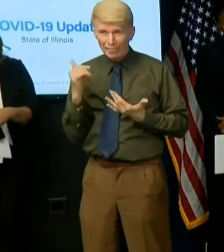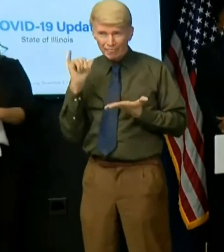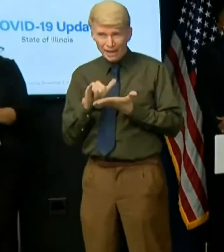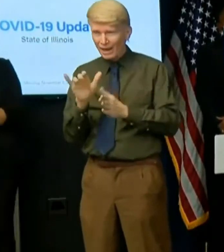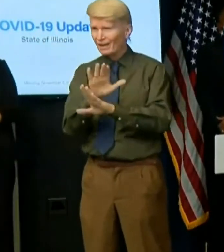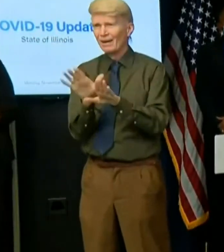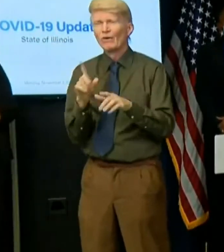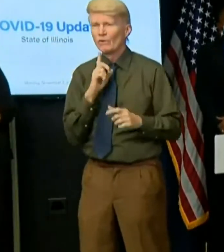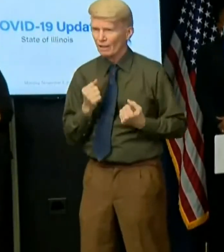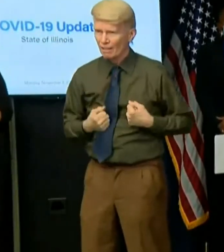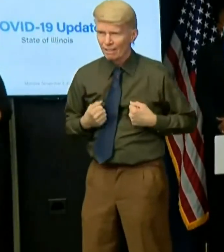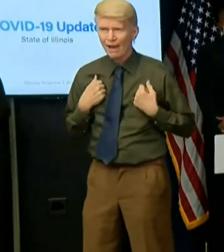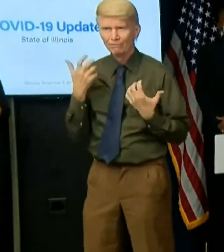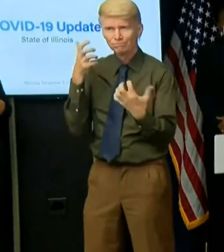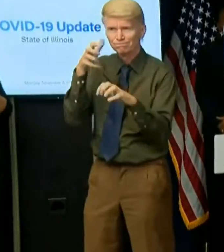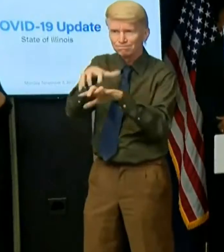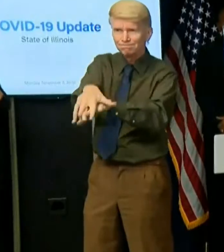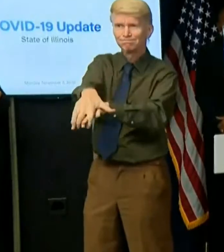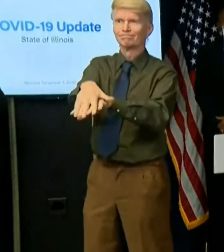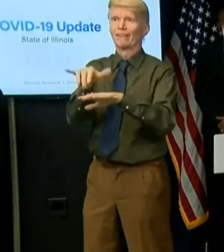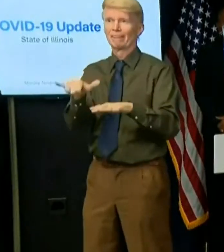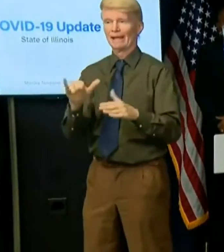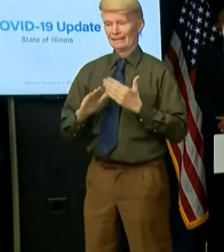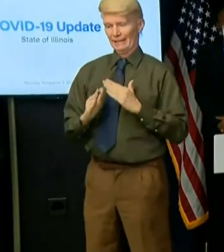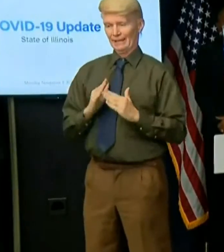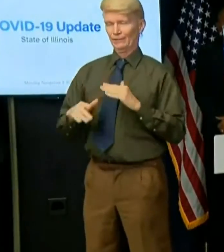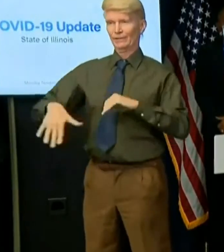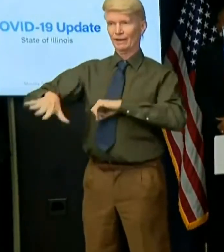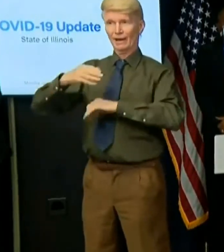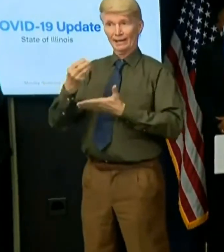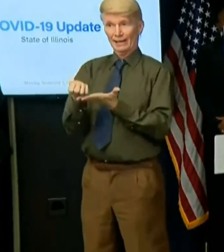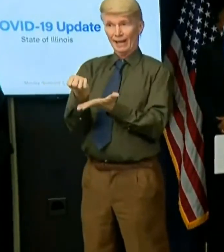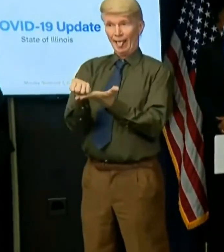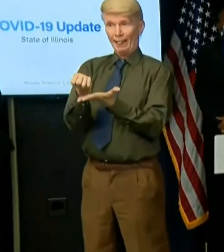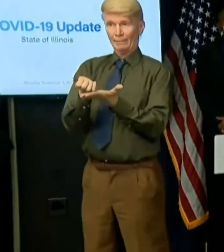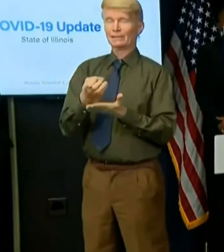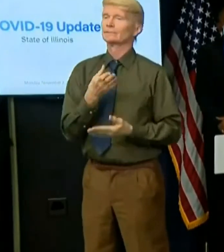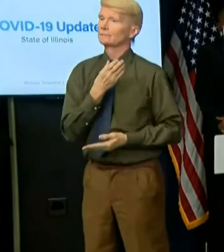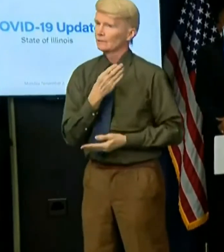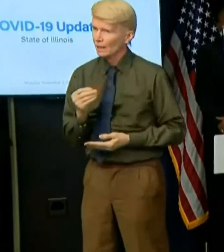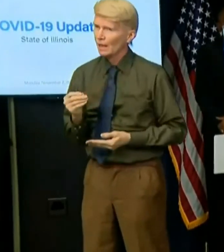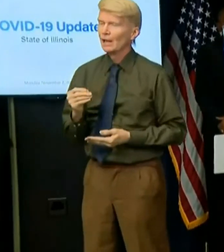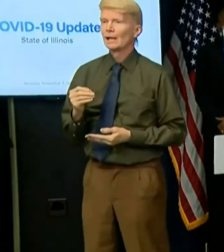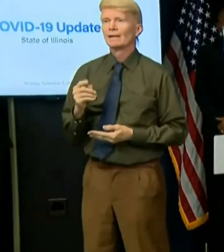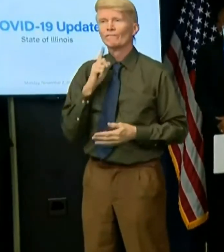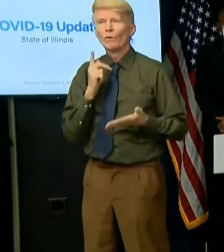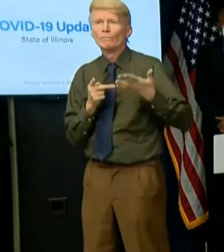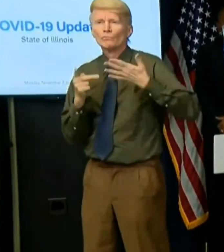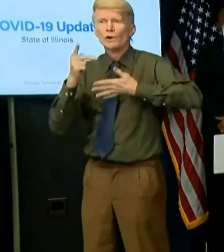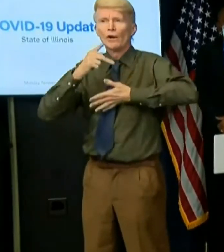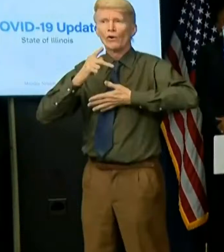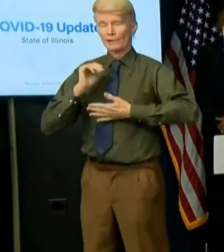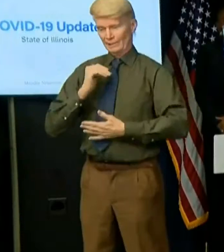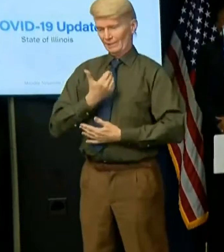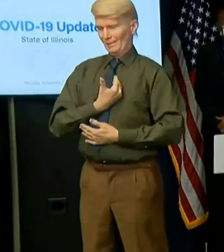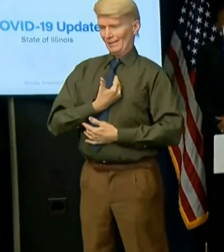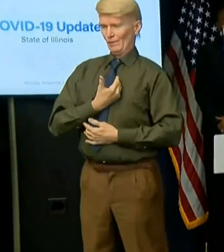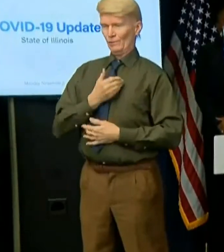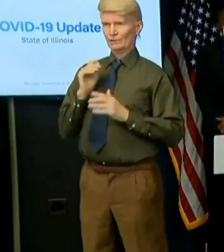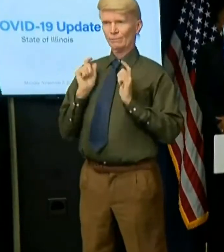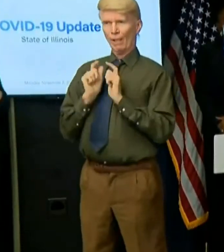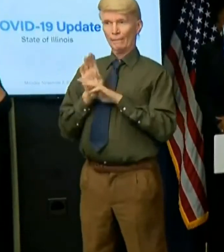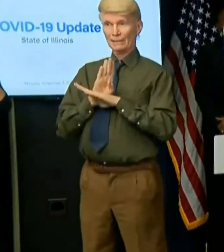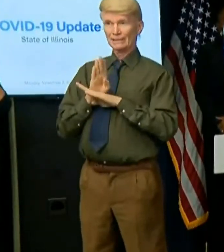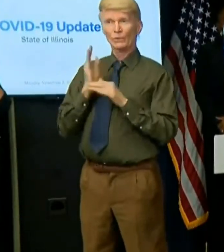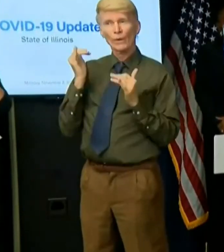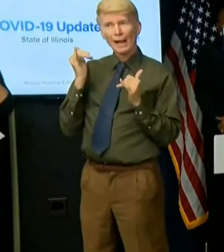these local communities and economies. And Director Guthrie for prioritizing these businesses, because these small